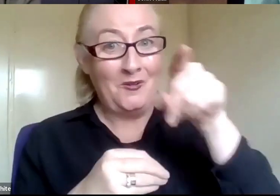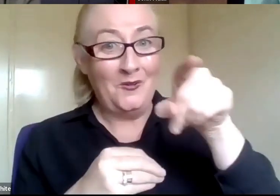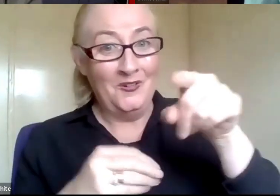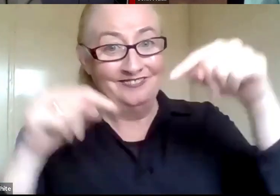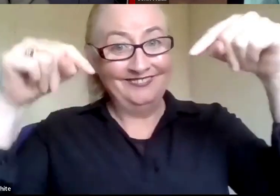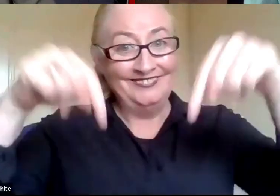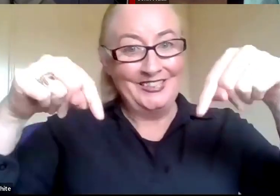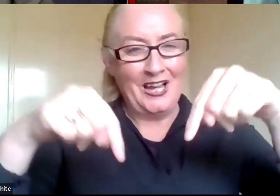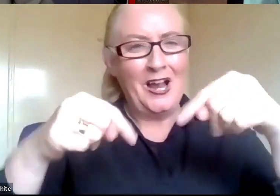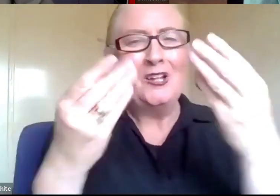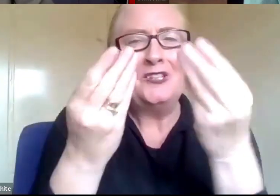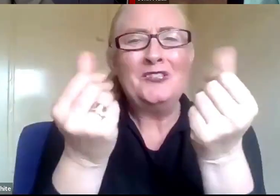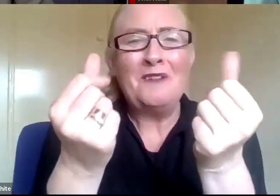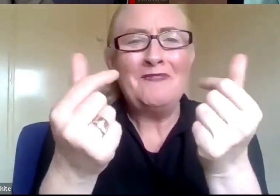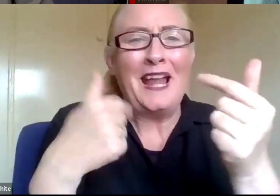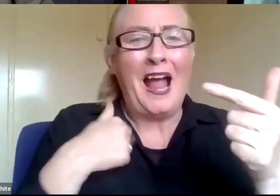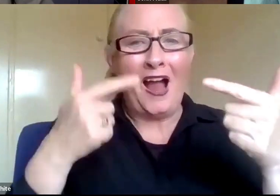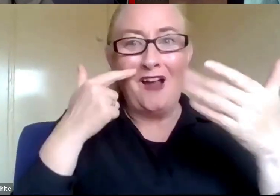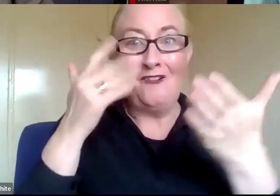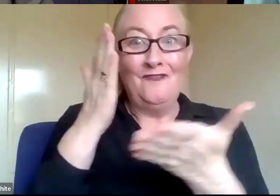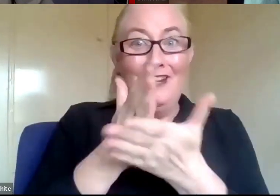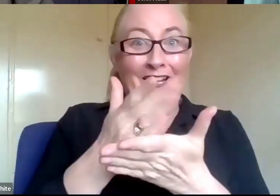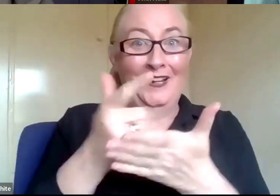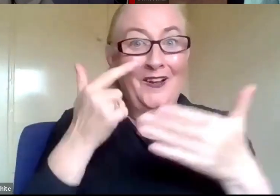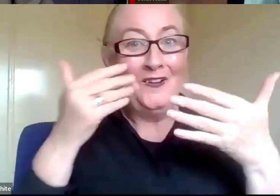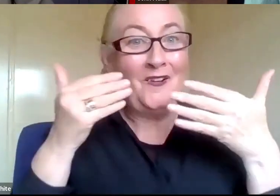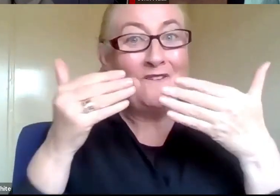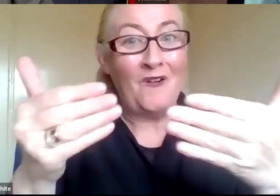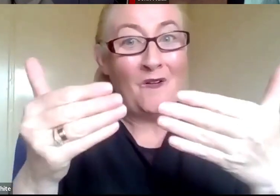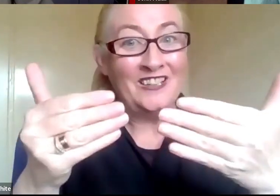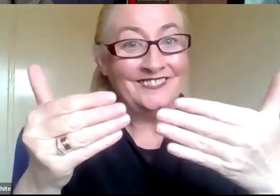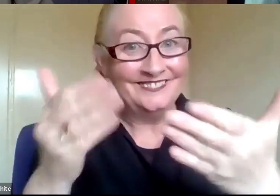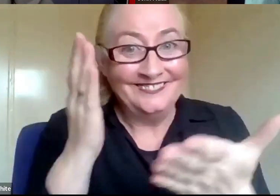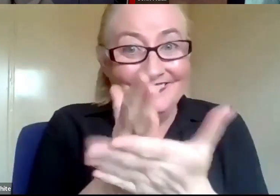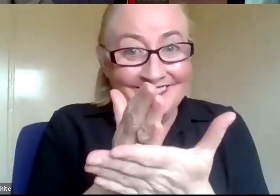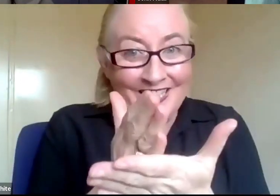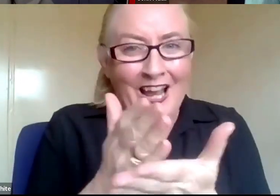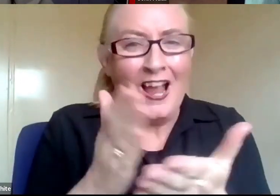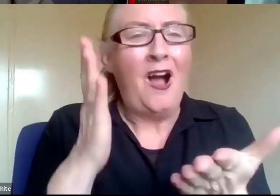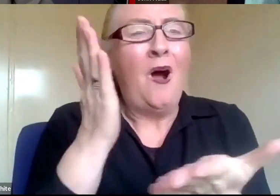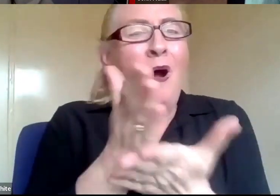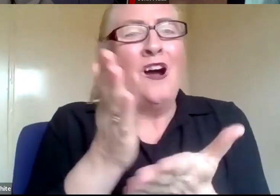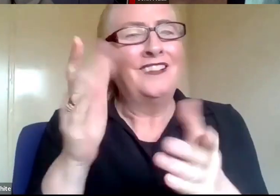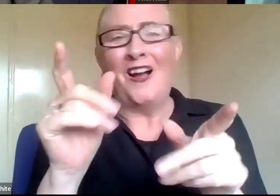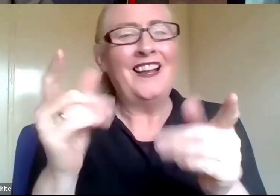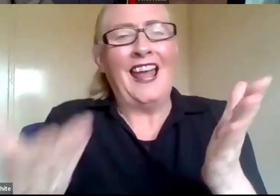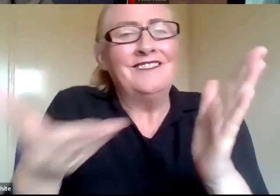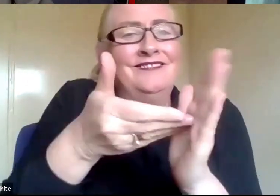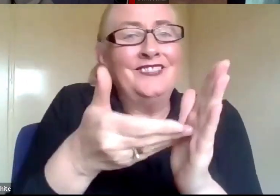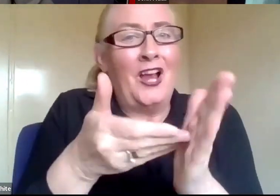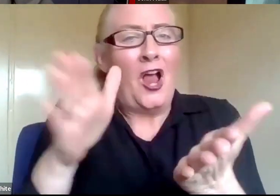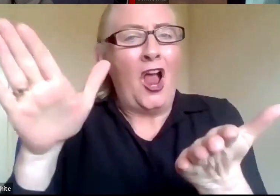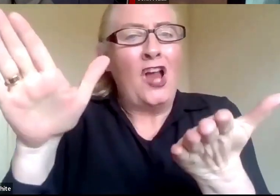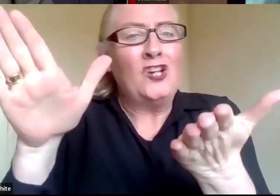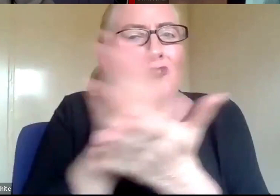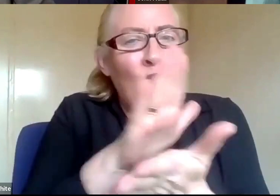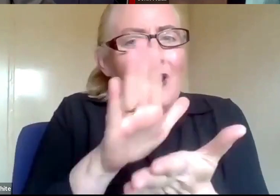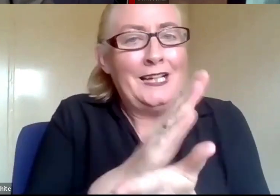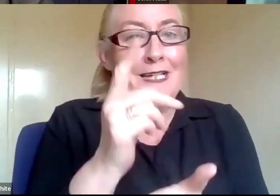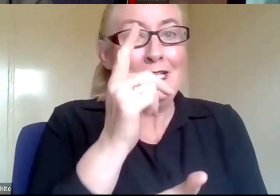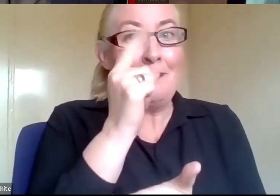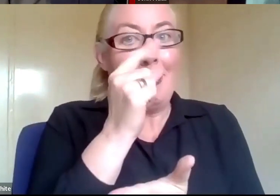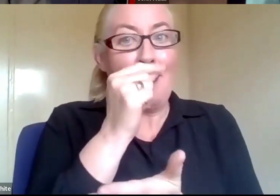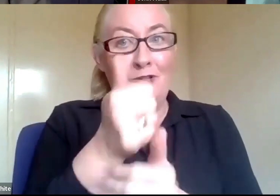forward to. It's also a joy to be able to support the work that Stuart